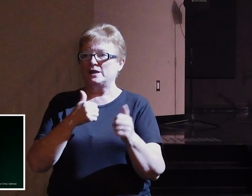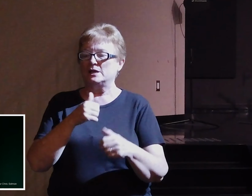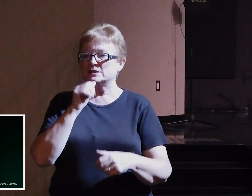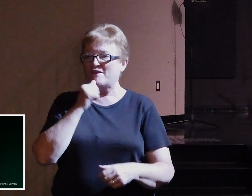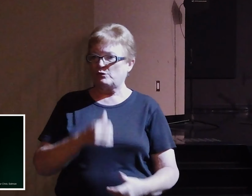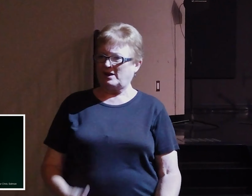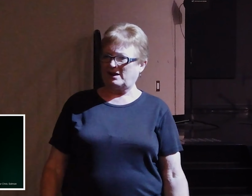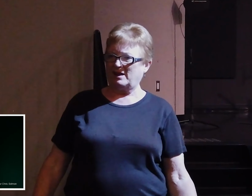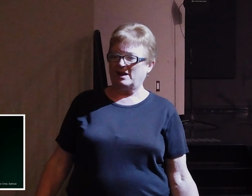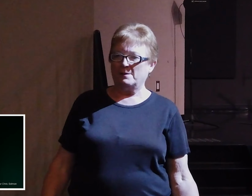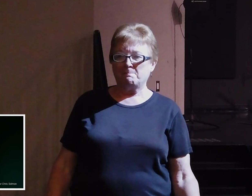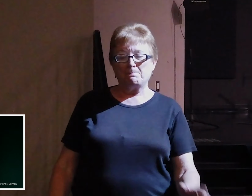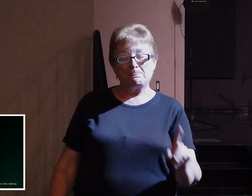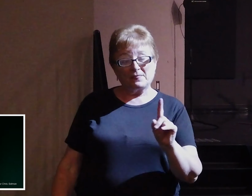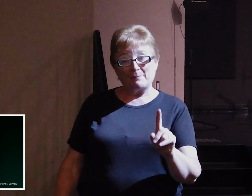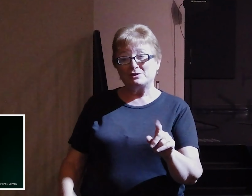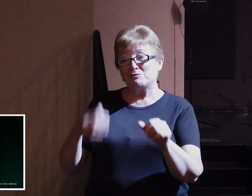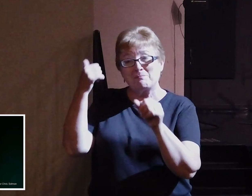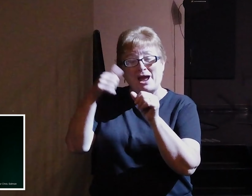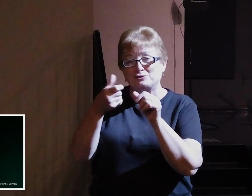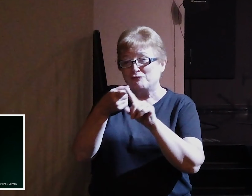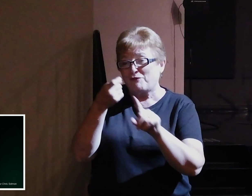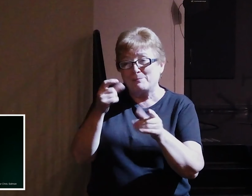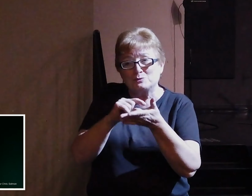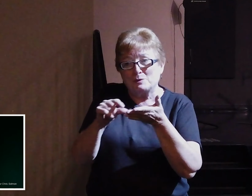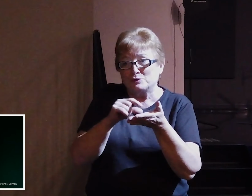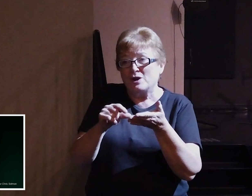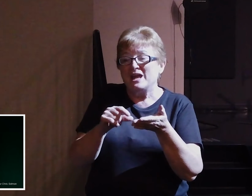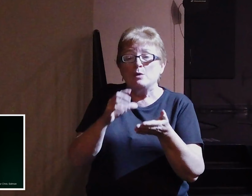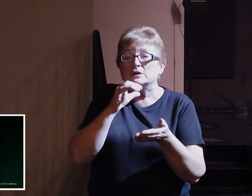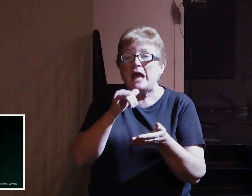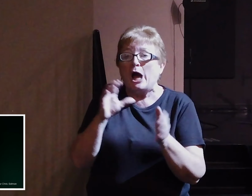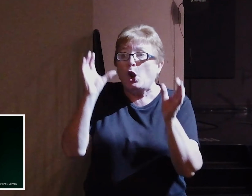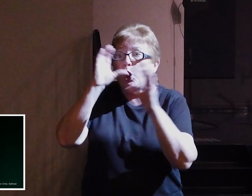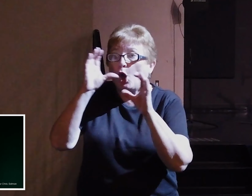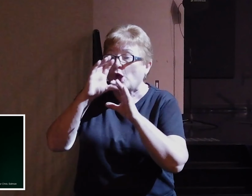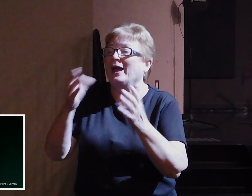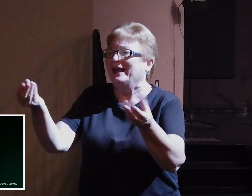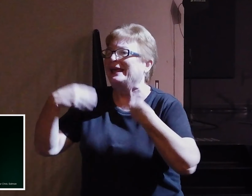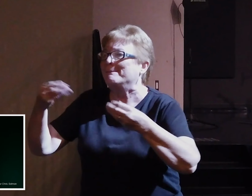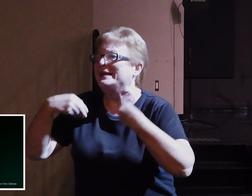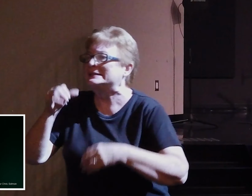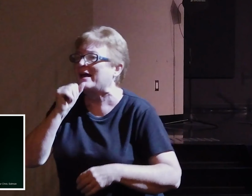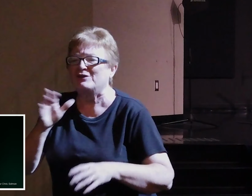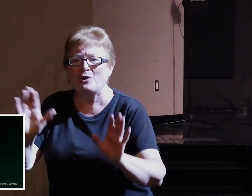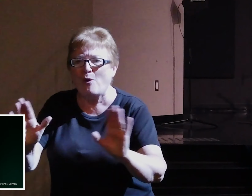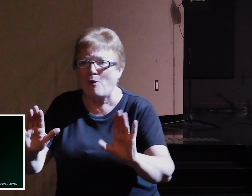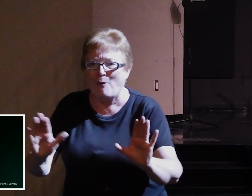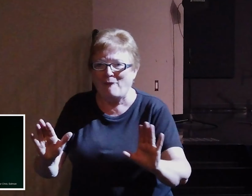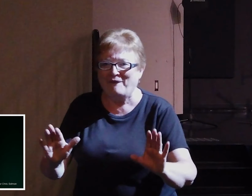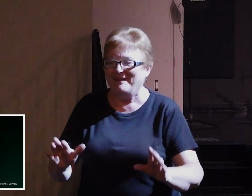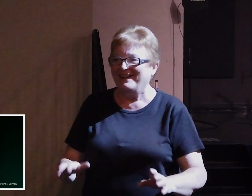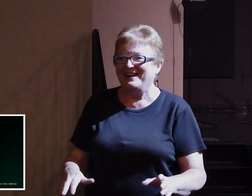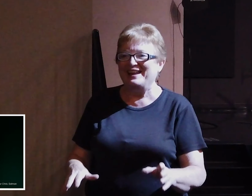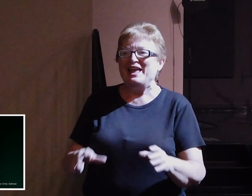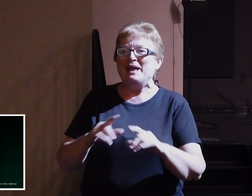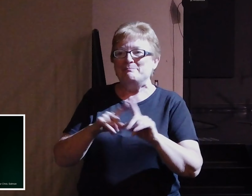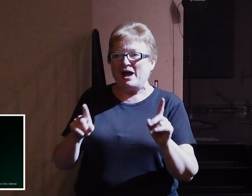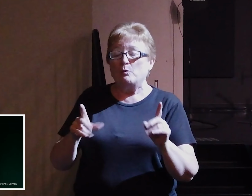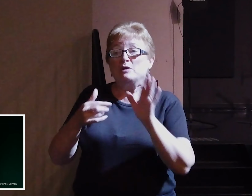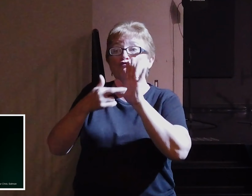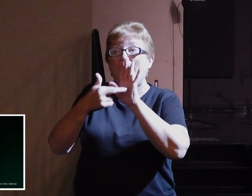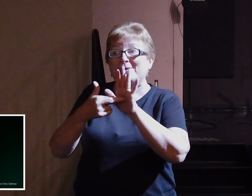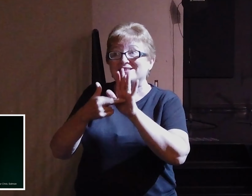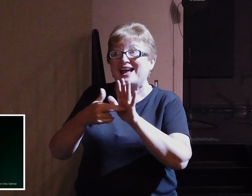And so this is just a reminder from scripture. It's not that we go looking for suffering, but we stand for truth. We follow Jesus. We represent him